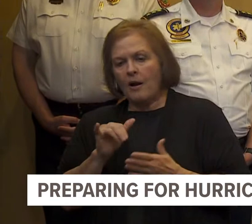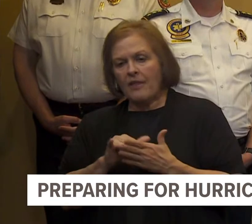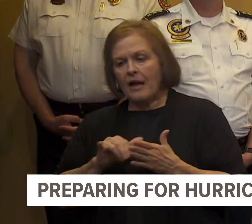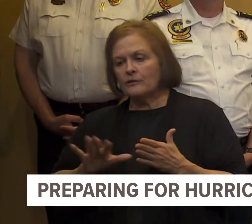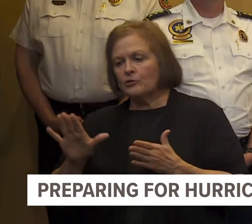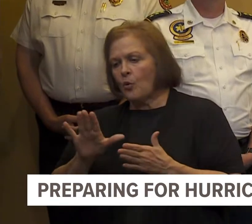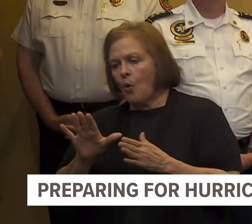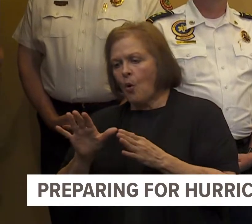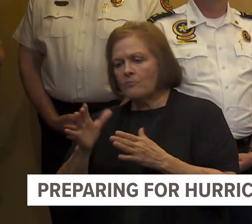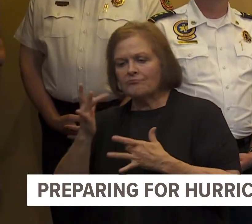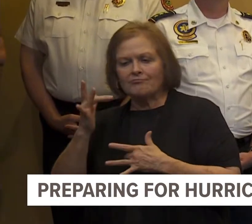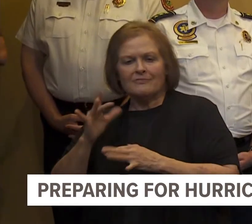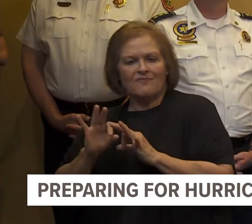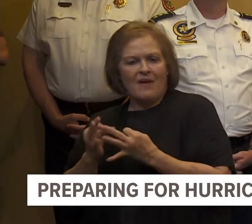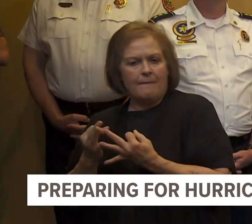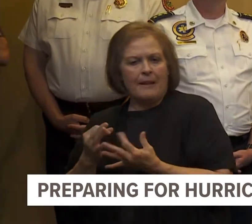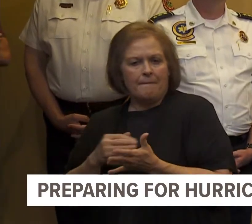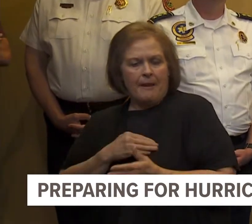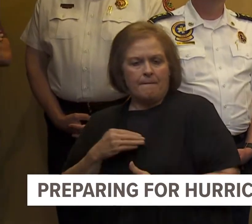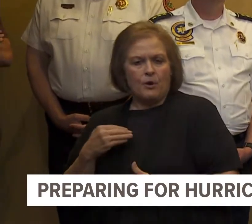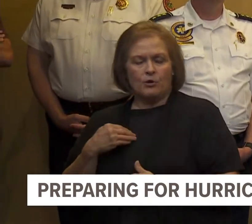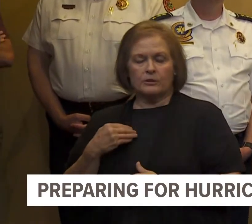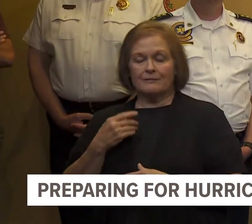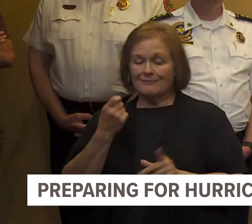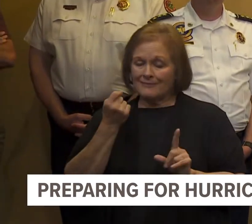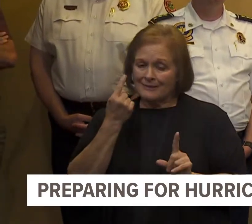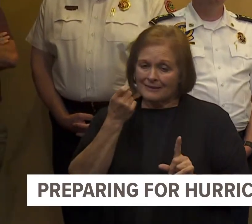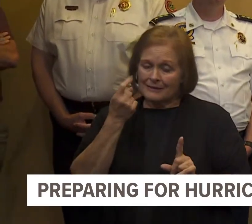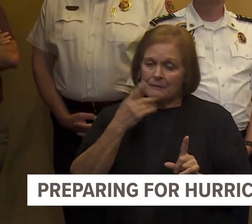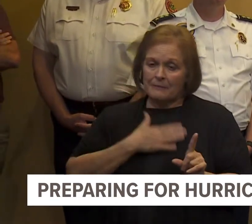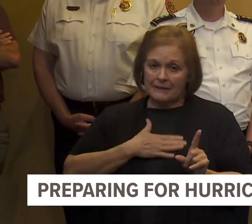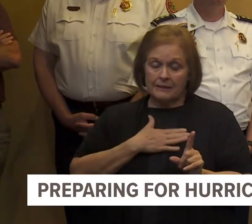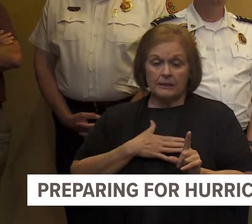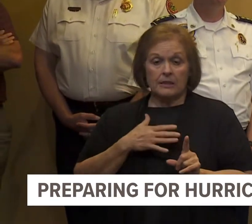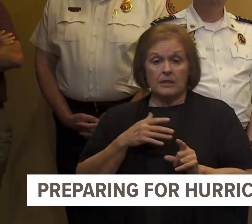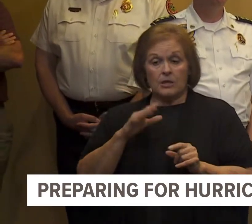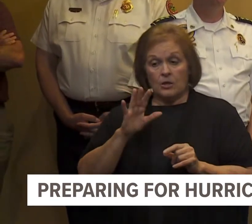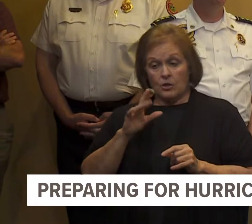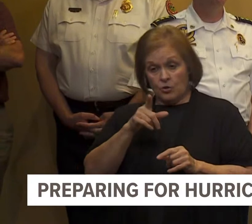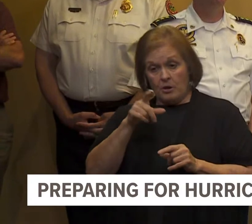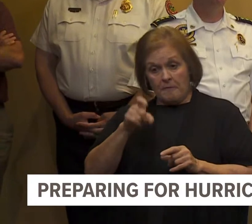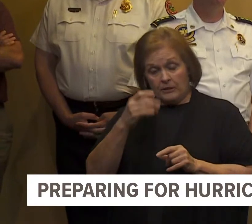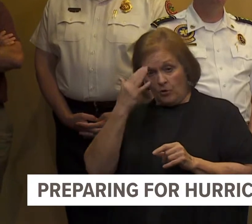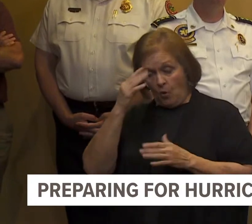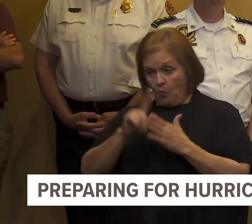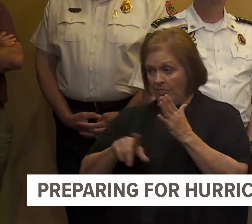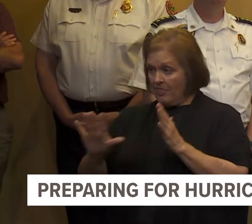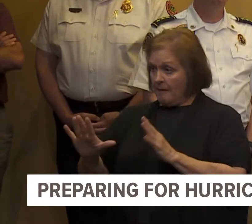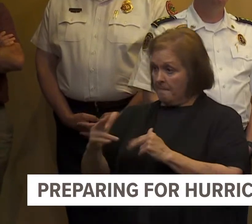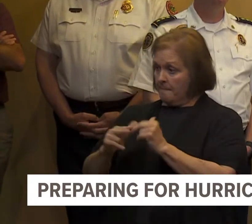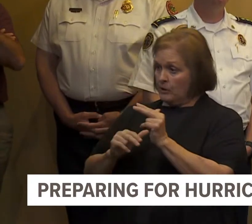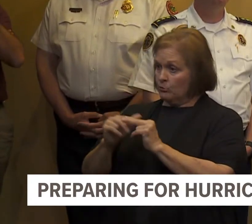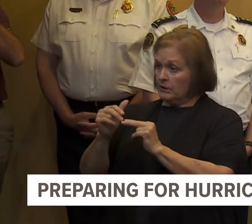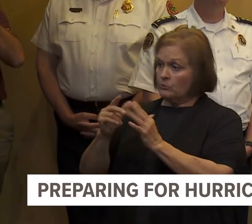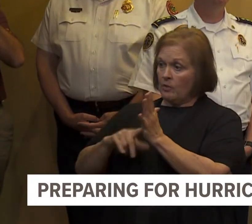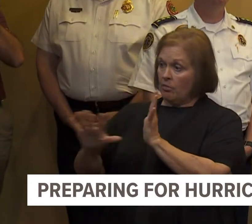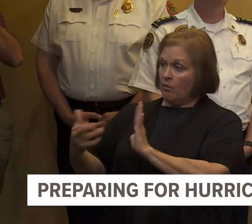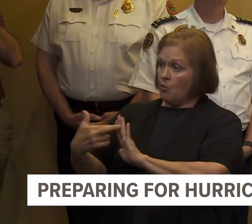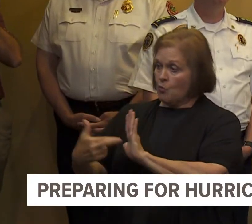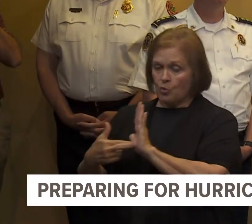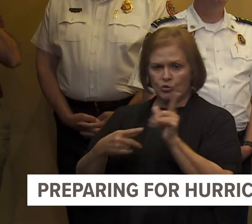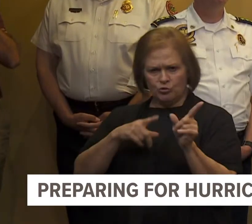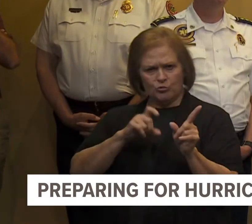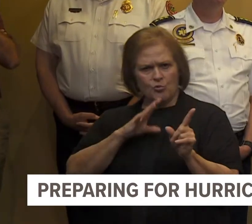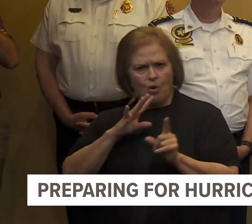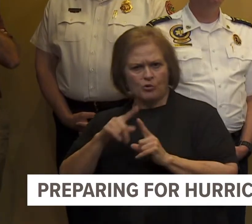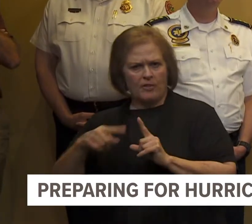vulnerable family members. I can't stress this enough. You should understand what your building is presenting to us. You should have that conversation with them,